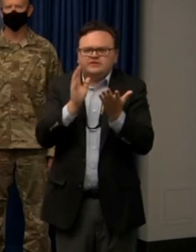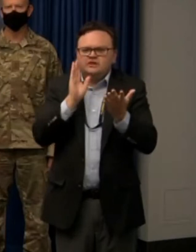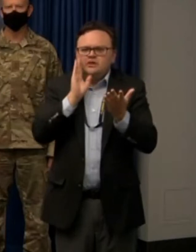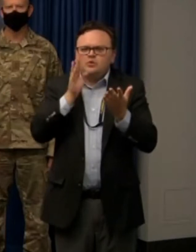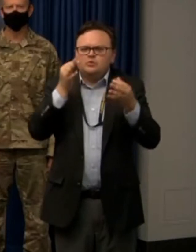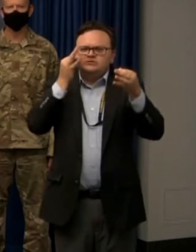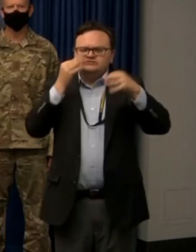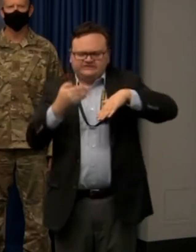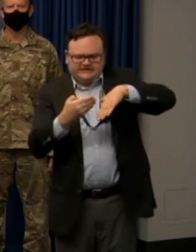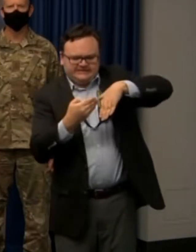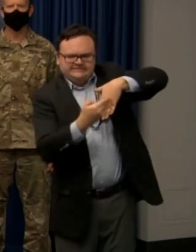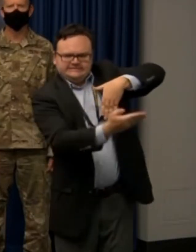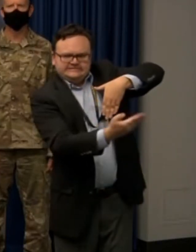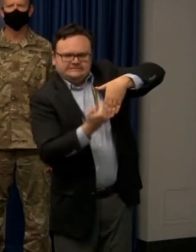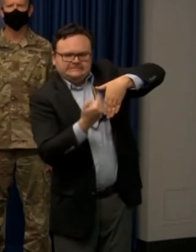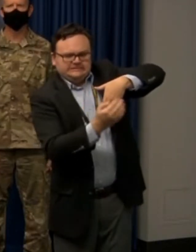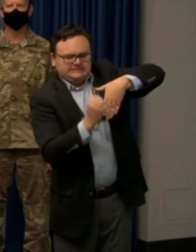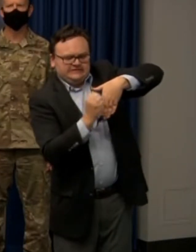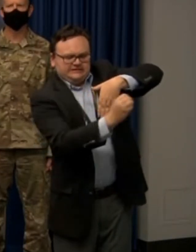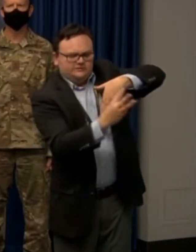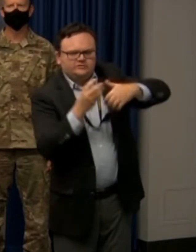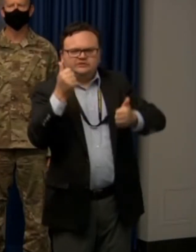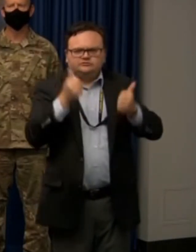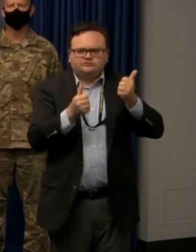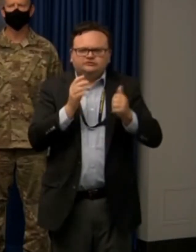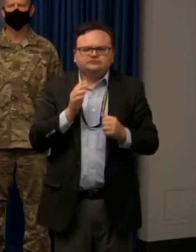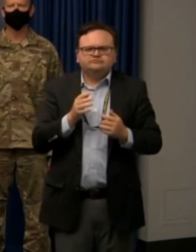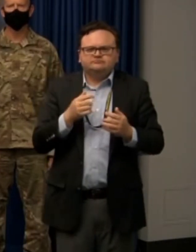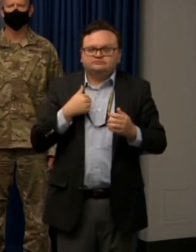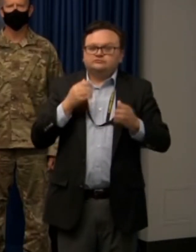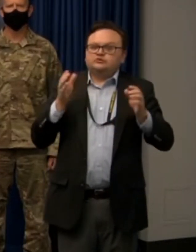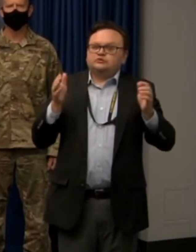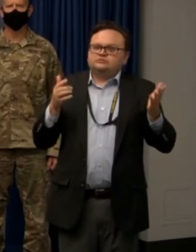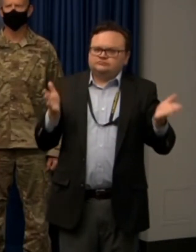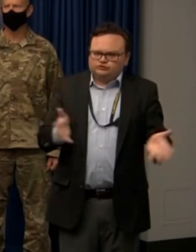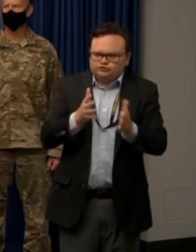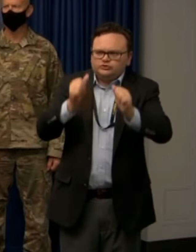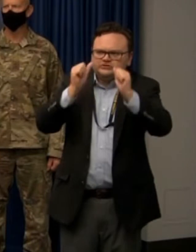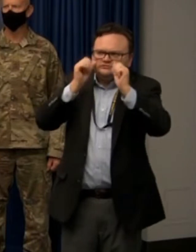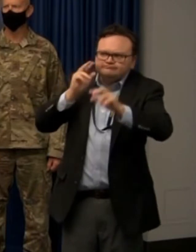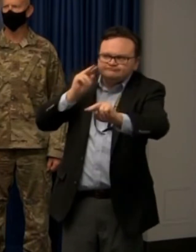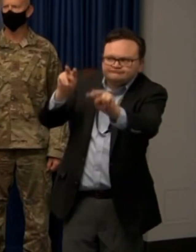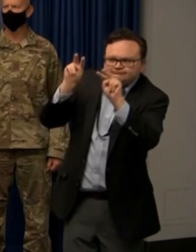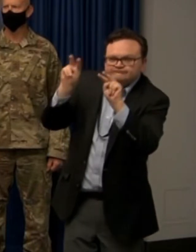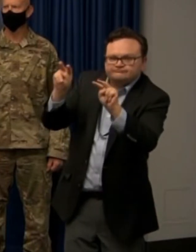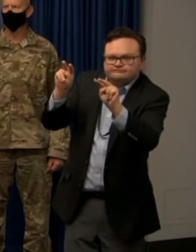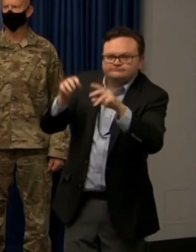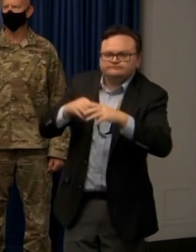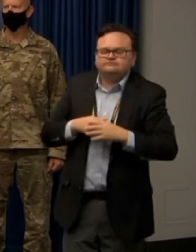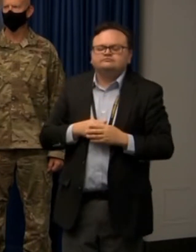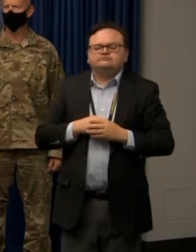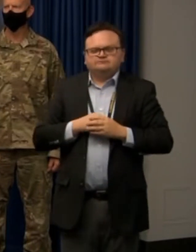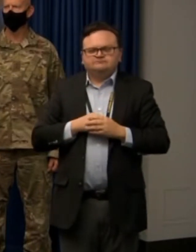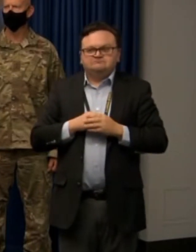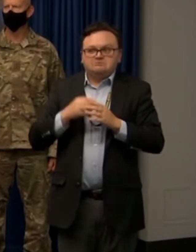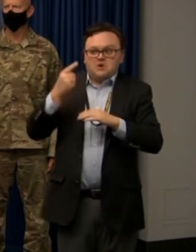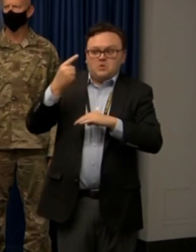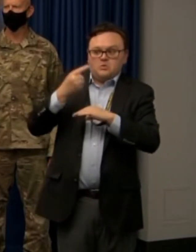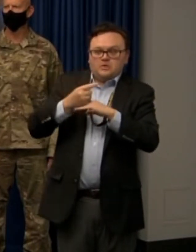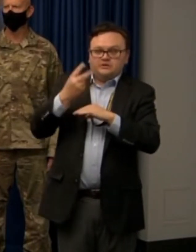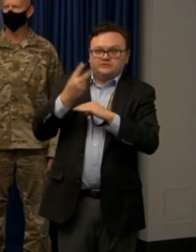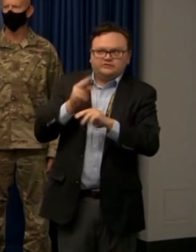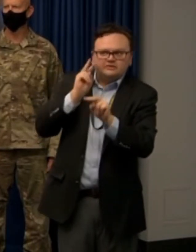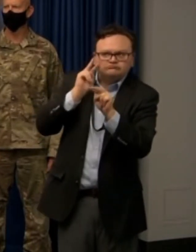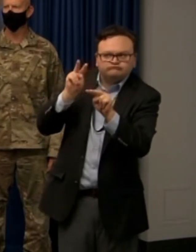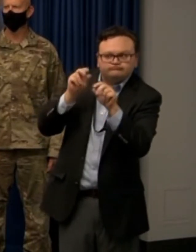what this is going to do. And regardless of how this storm plays out over the next 24 to 48 hours, we are